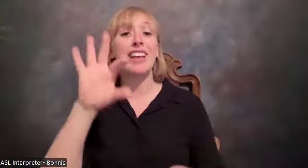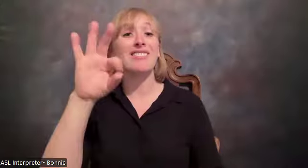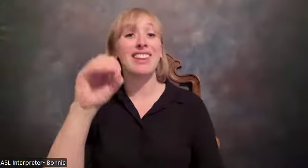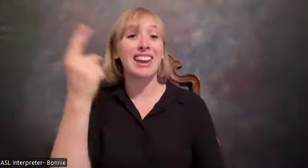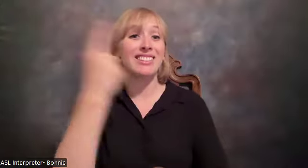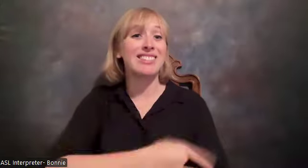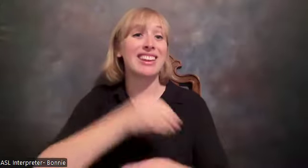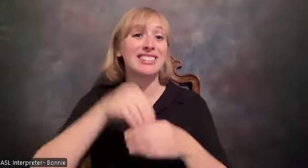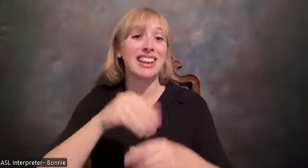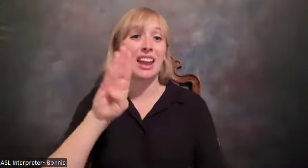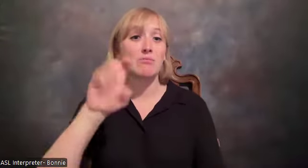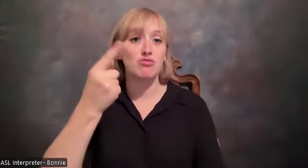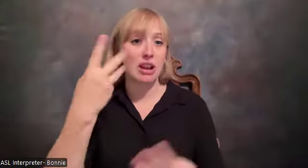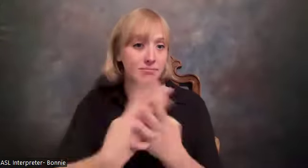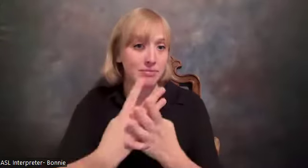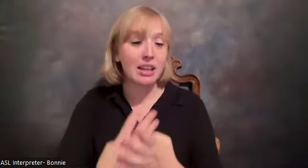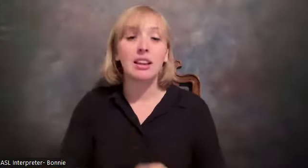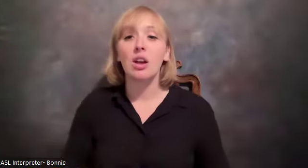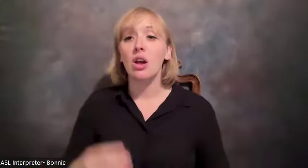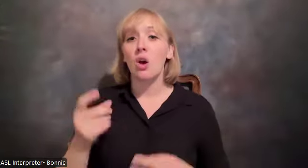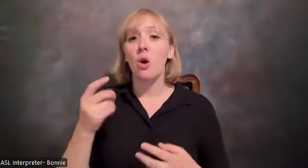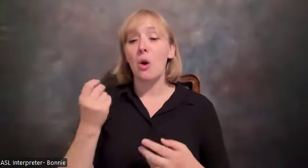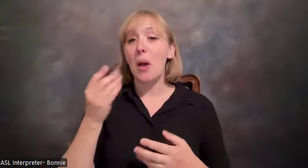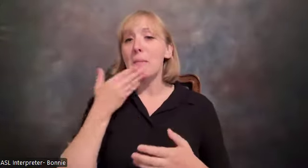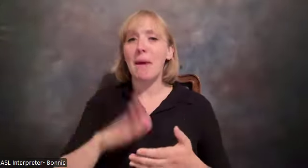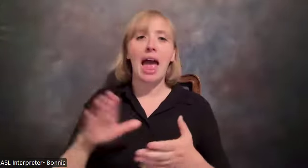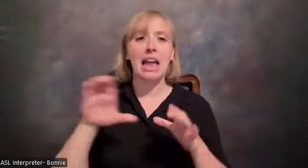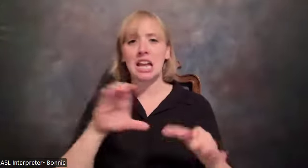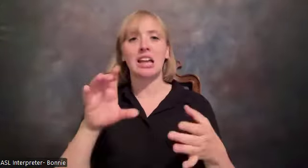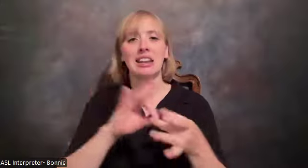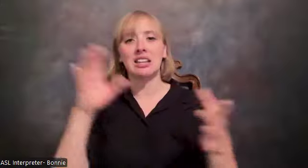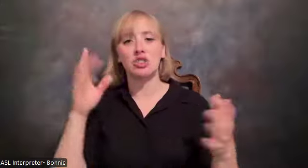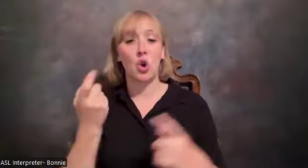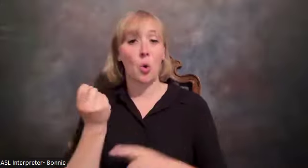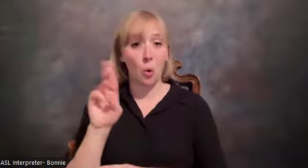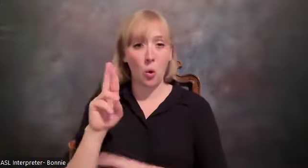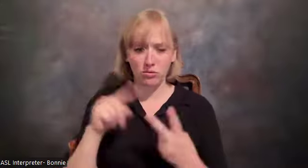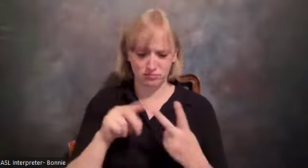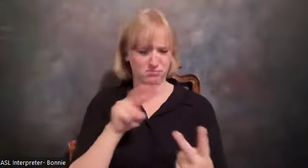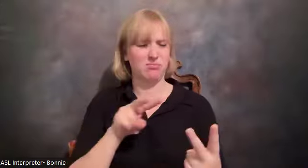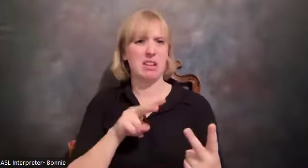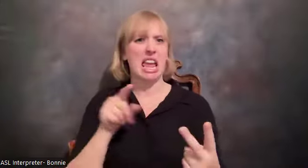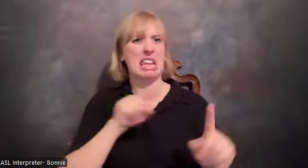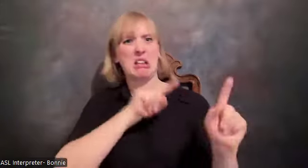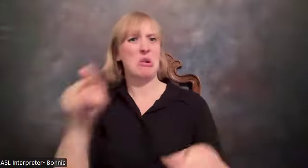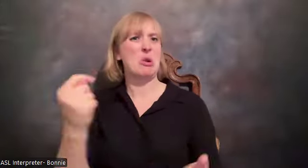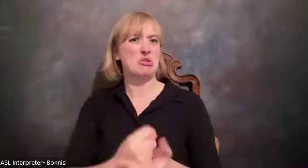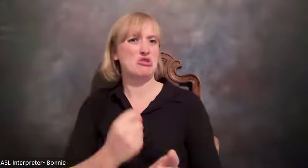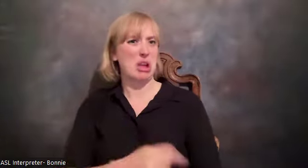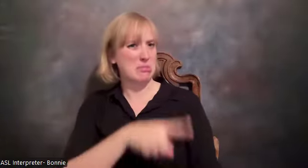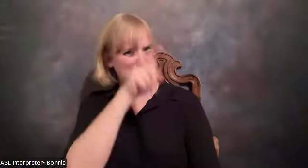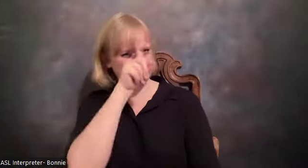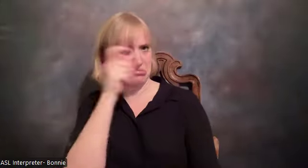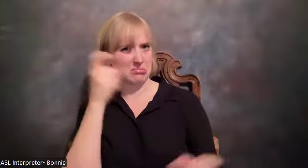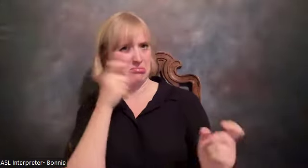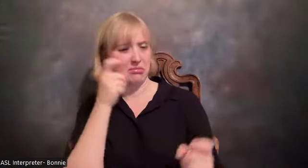brig, bad conduct discharge, and then he got this sort of sour look on his face, or it says here he can go to treatment. Now, when they